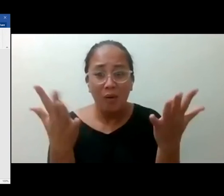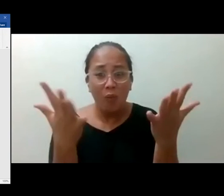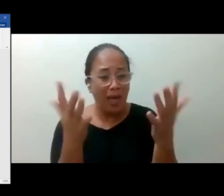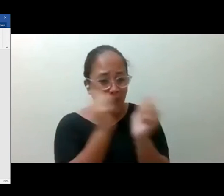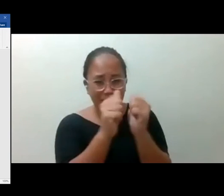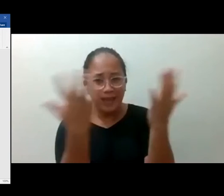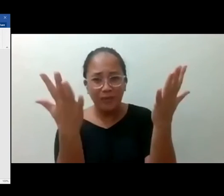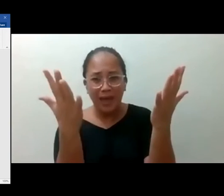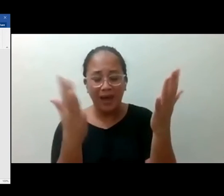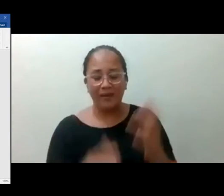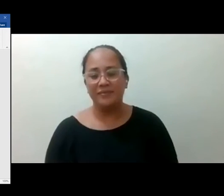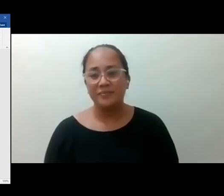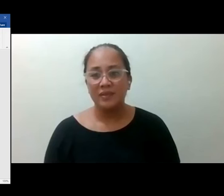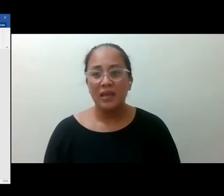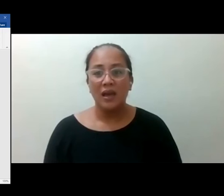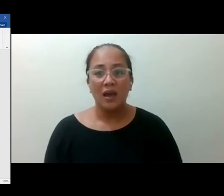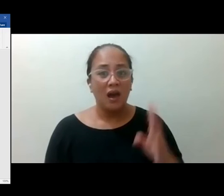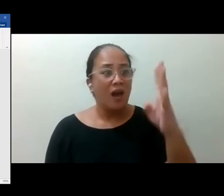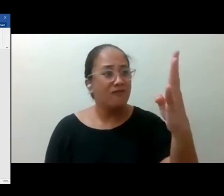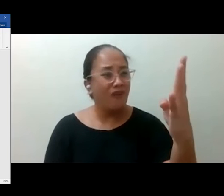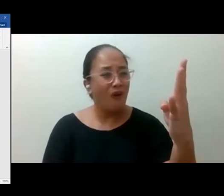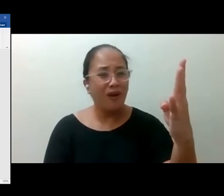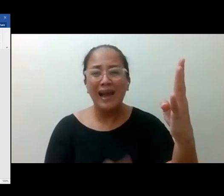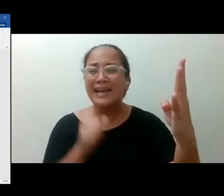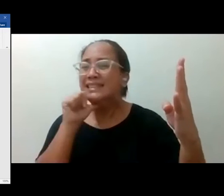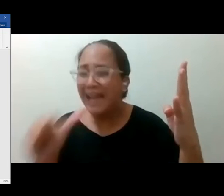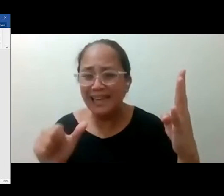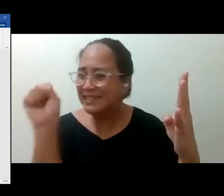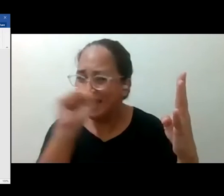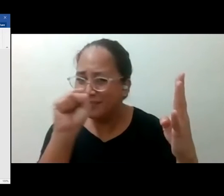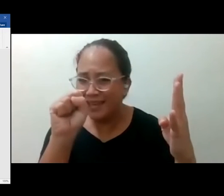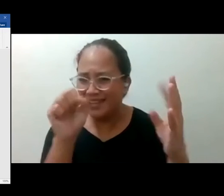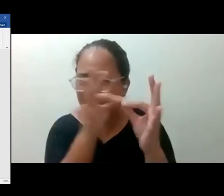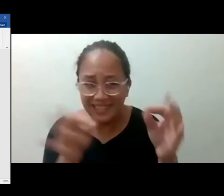anything. Therefore, for is not the subject of this sentence.